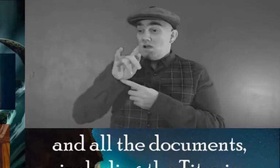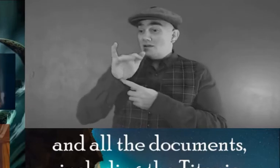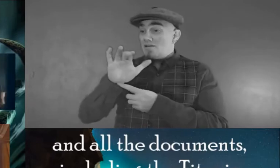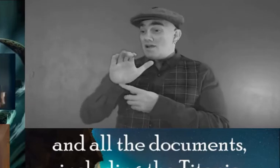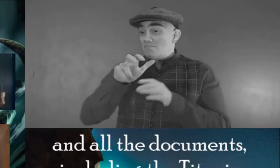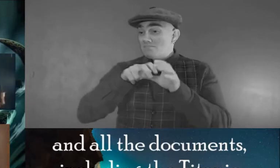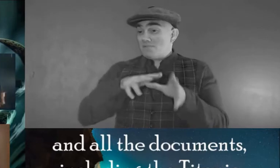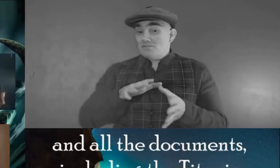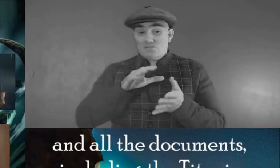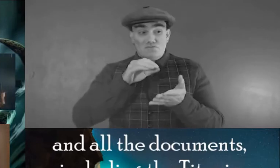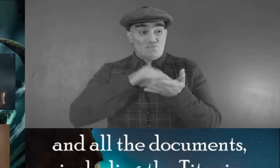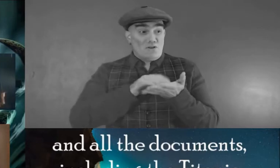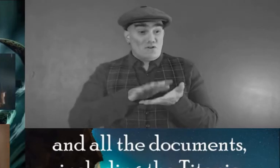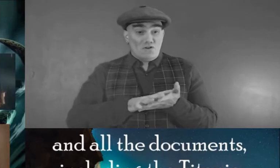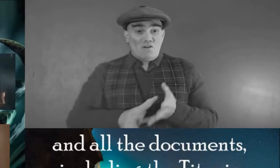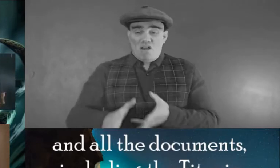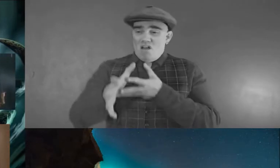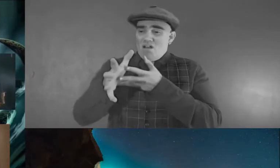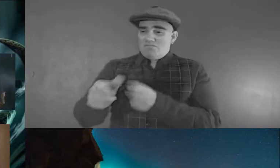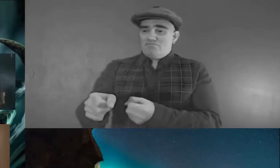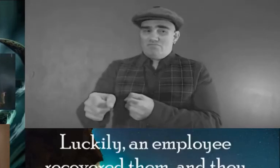records, went into a dumpster.